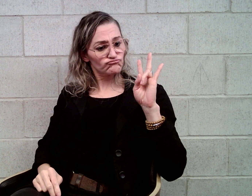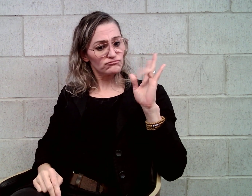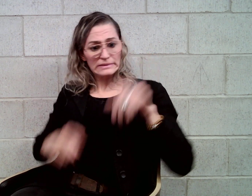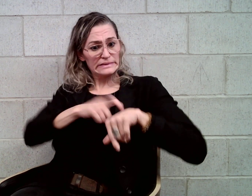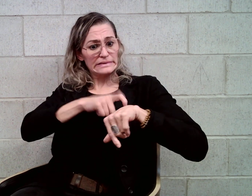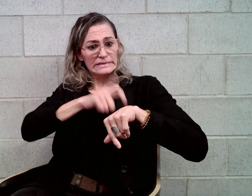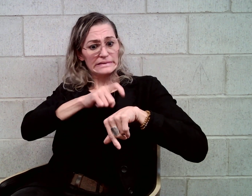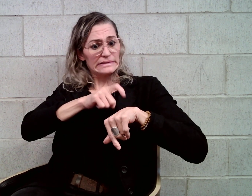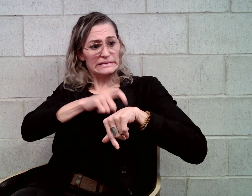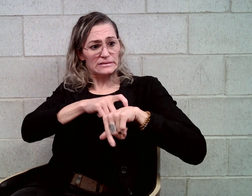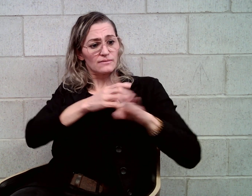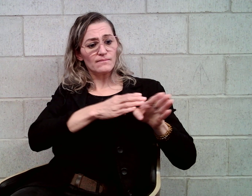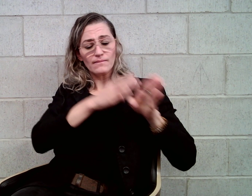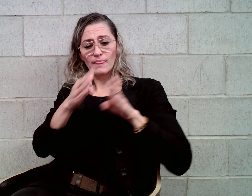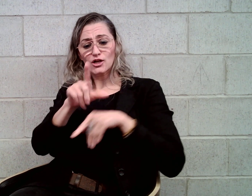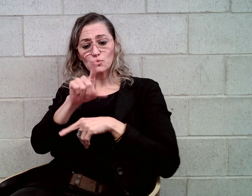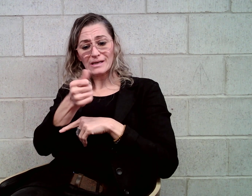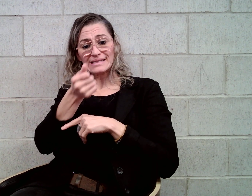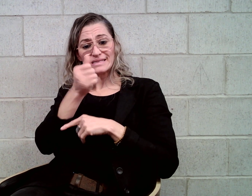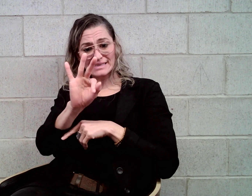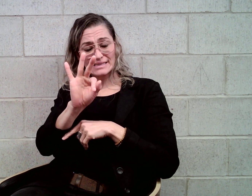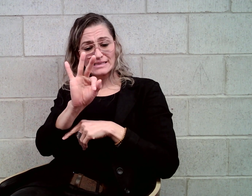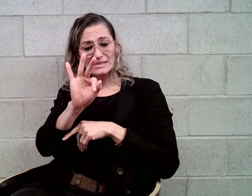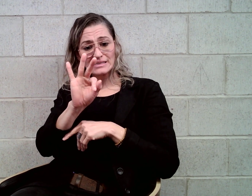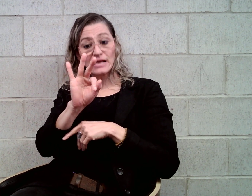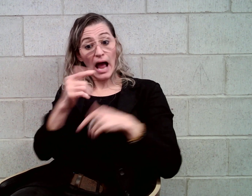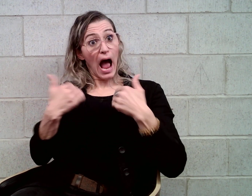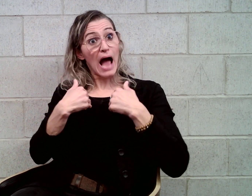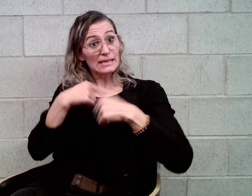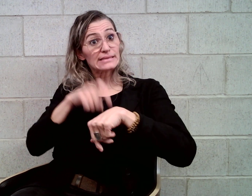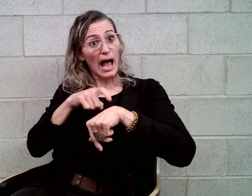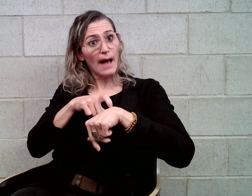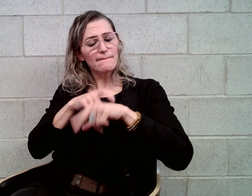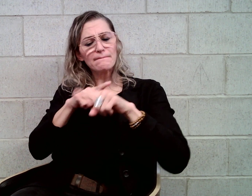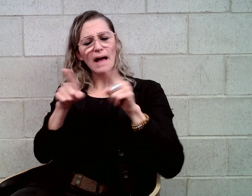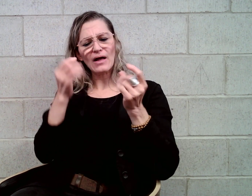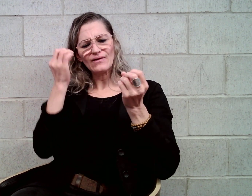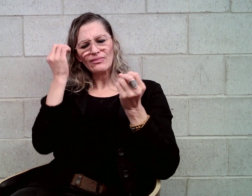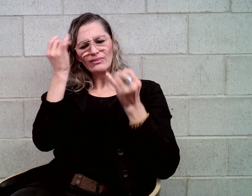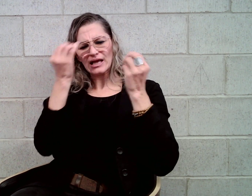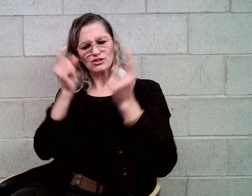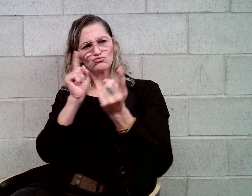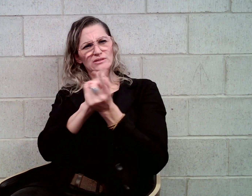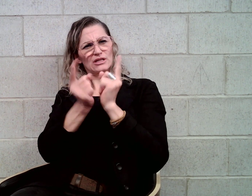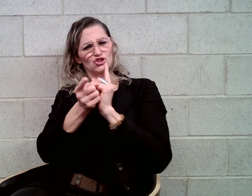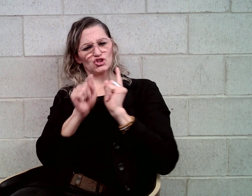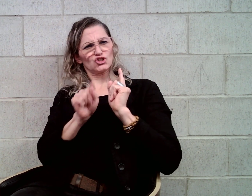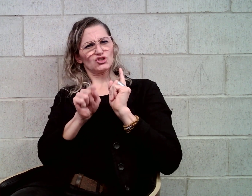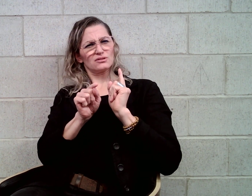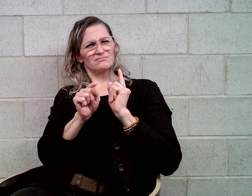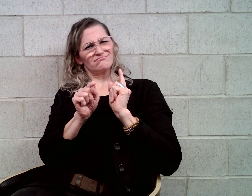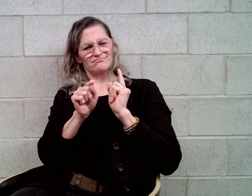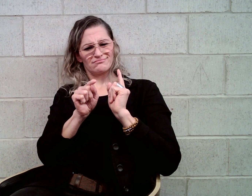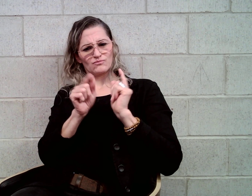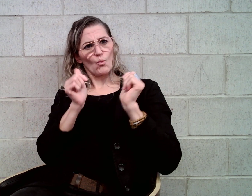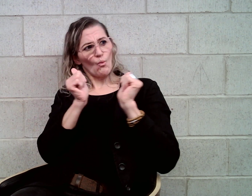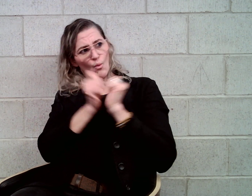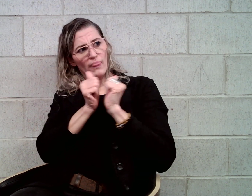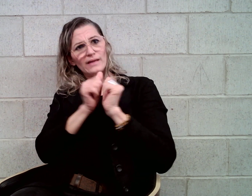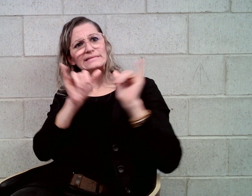the script, the play that we did in 2017 and again in 2019. I had some time, but again, I was revisiting the